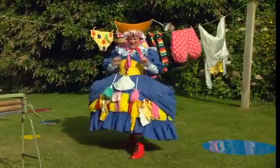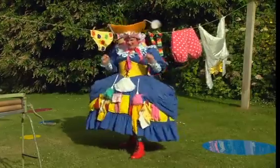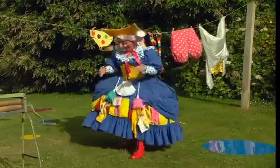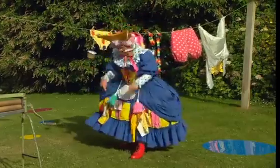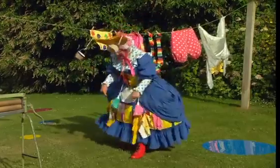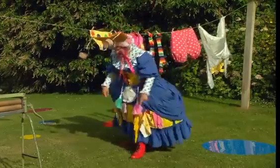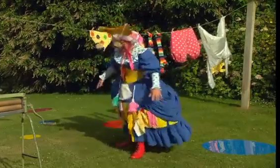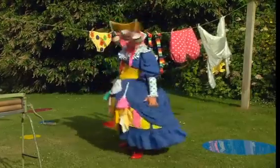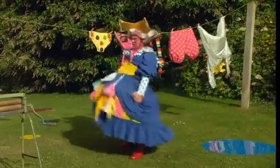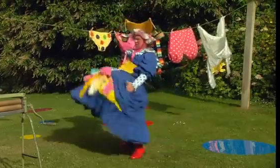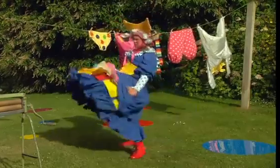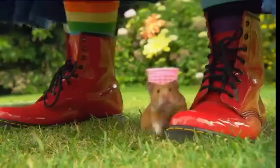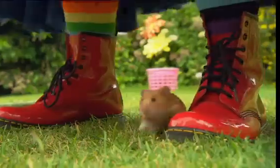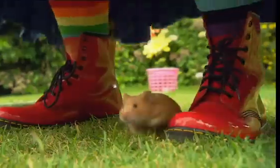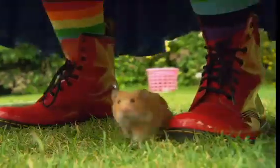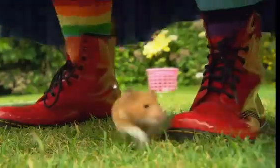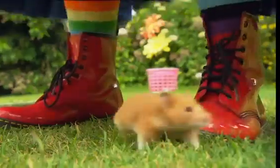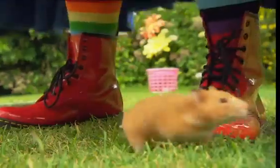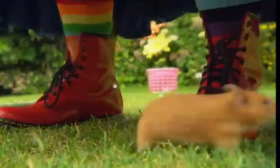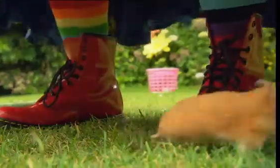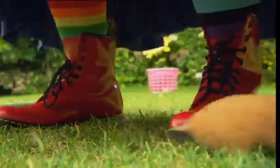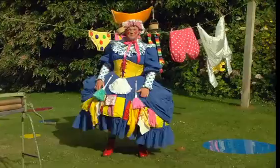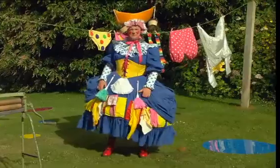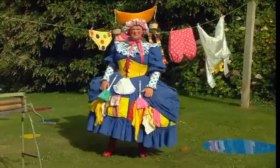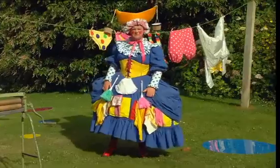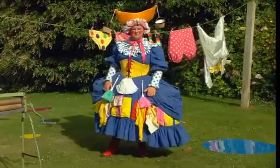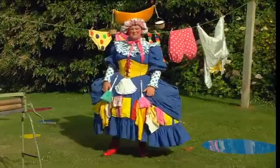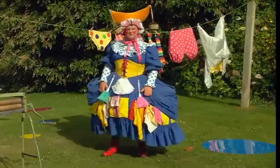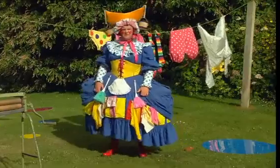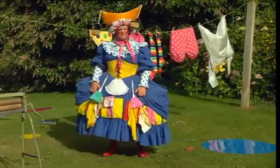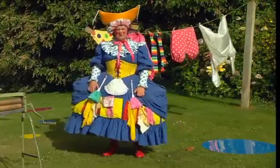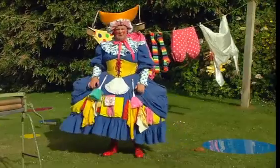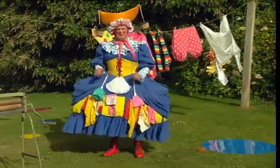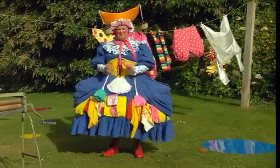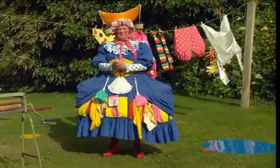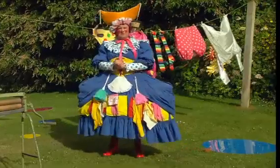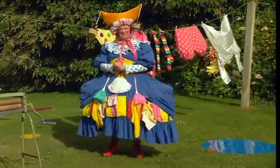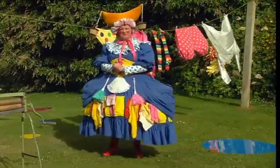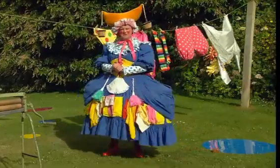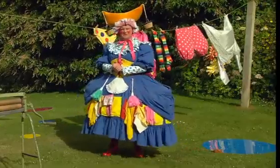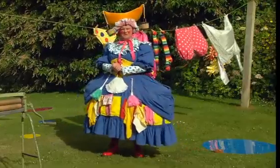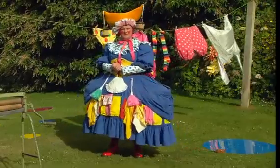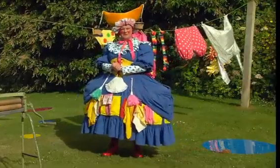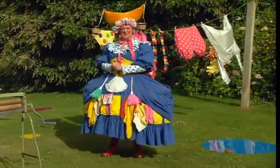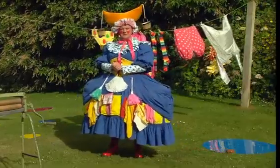my legs. I think we know what it was, Aunt Polly. Oh. We've got to go.